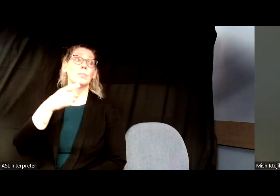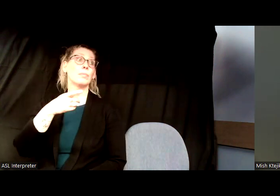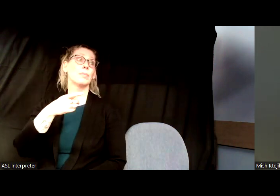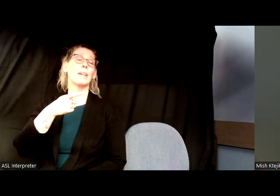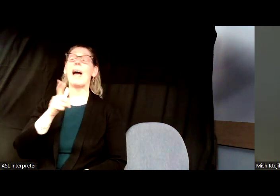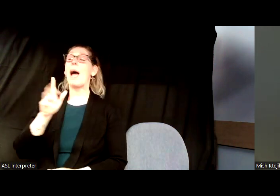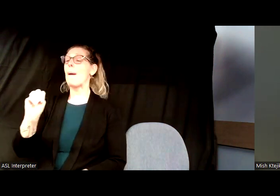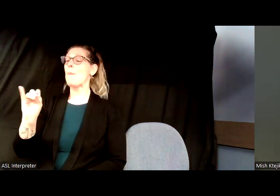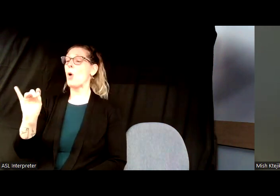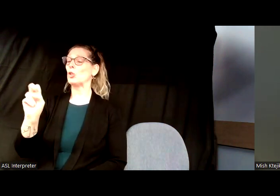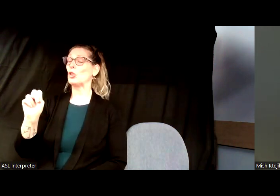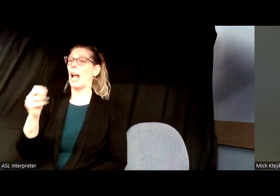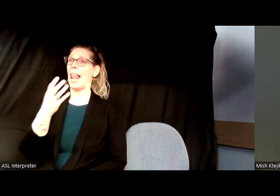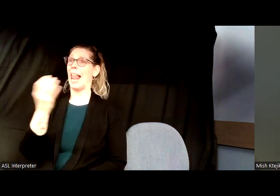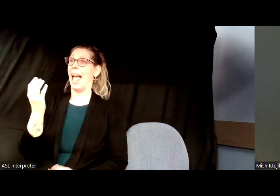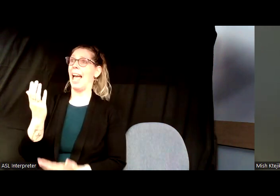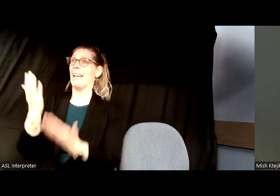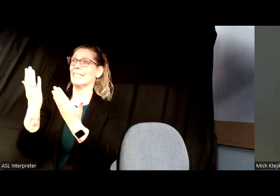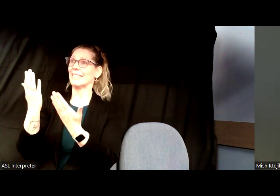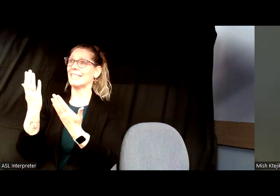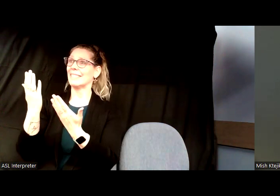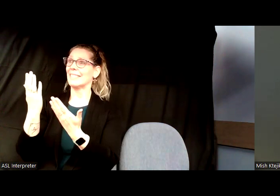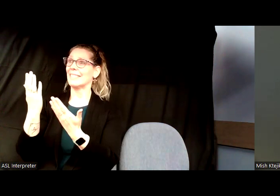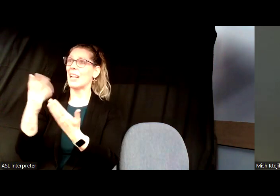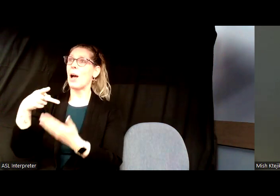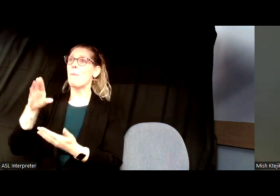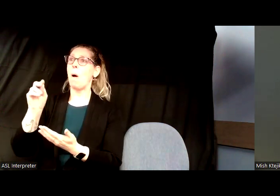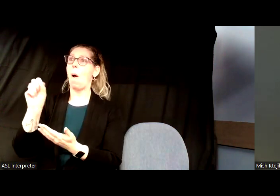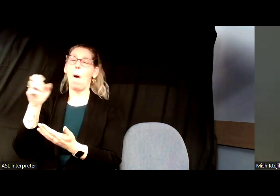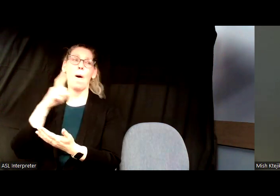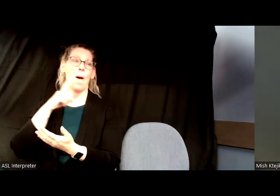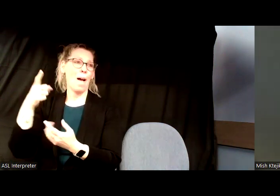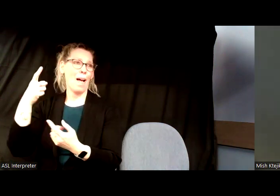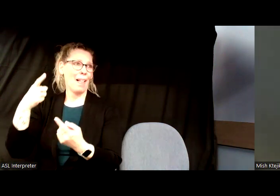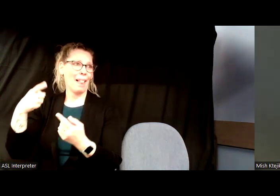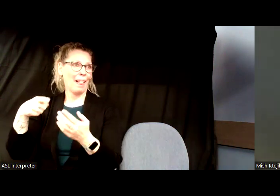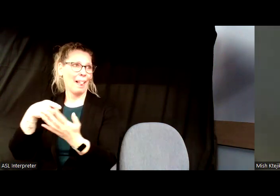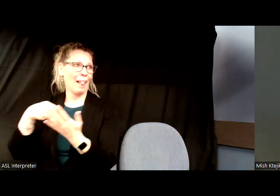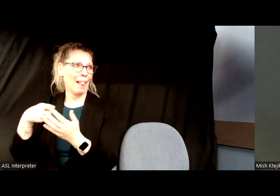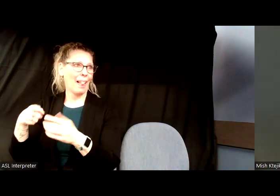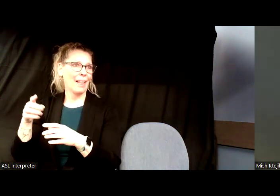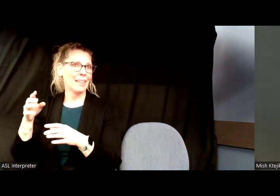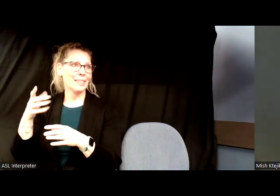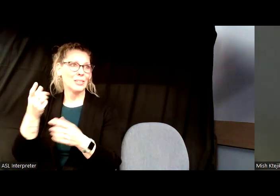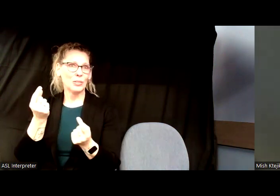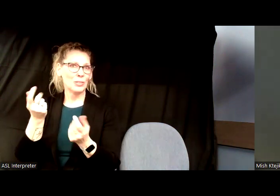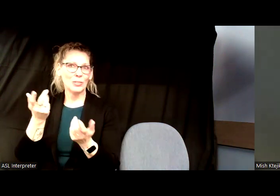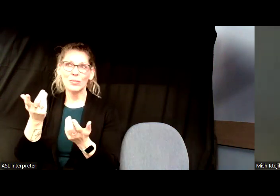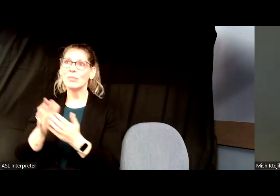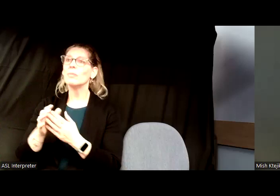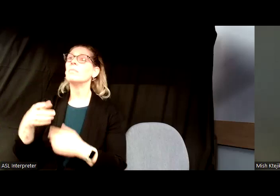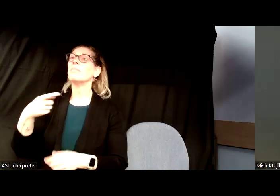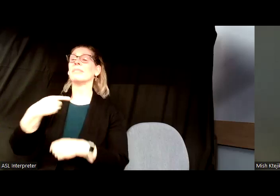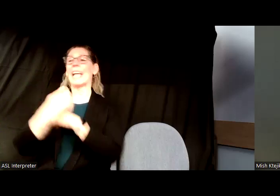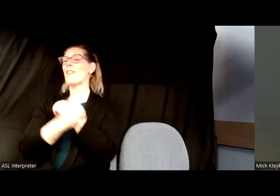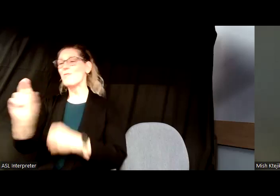Jack is saying it's already written as it's written. We're keeping it, so we don't need to make it. This is Eric